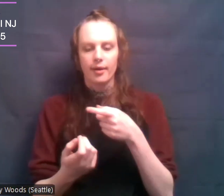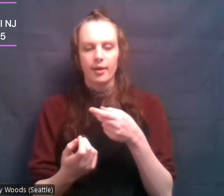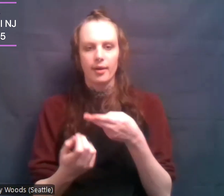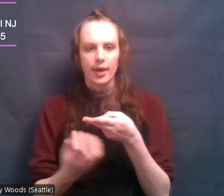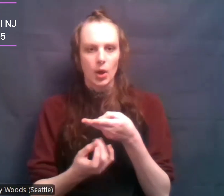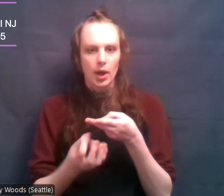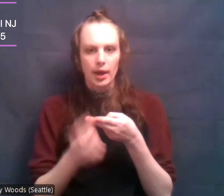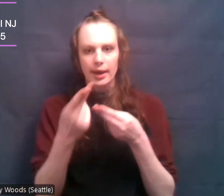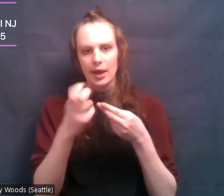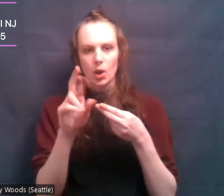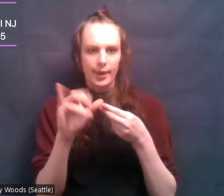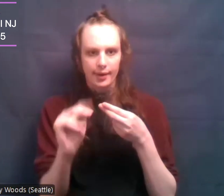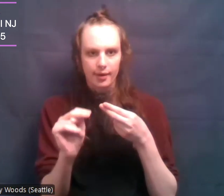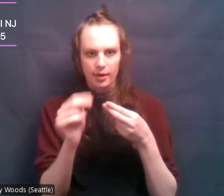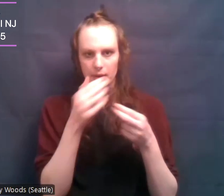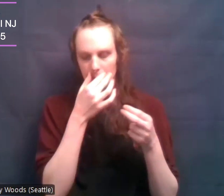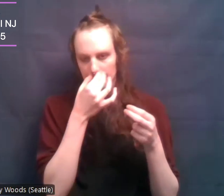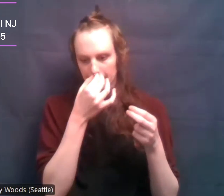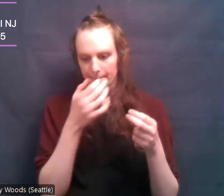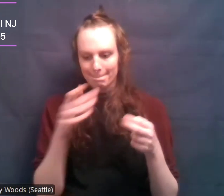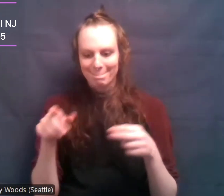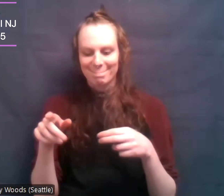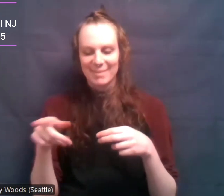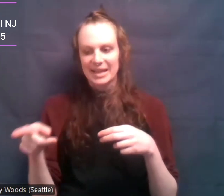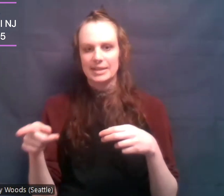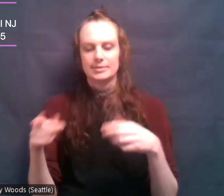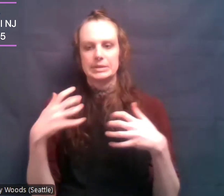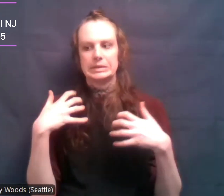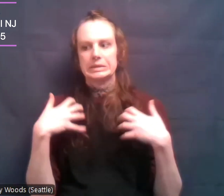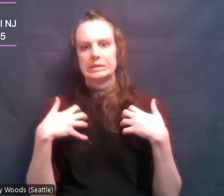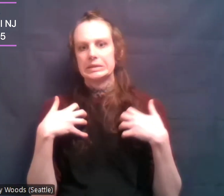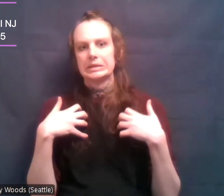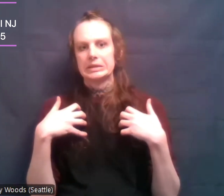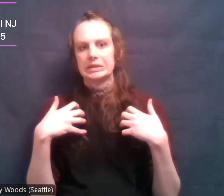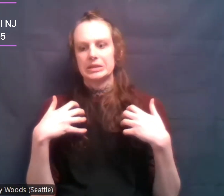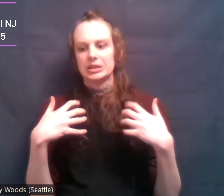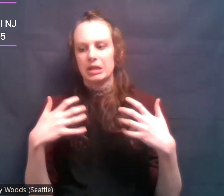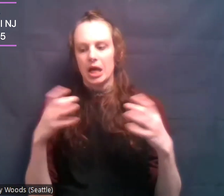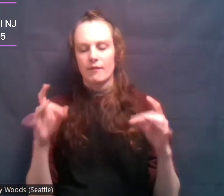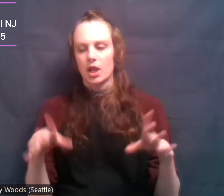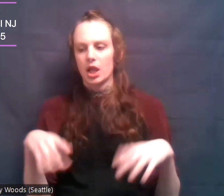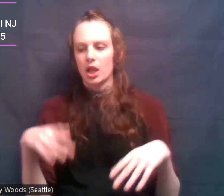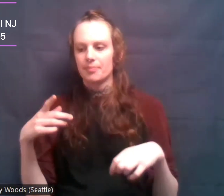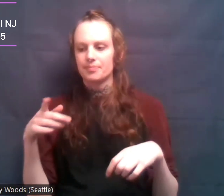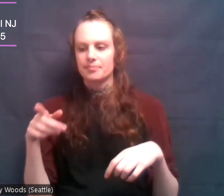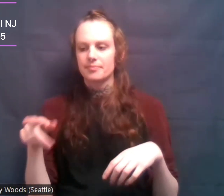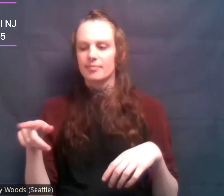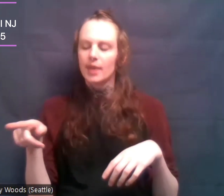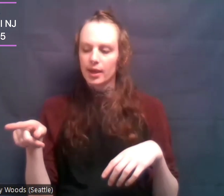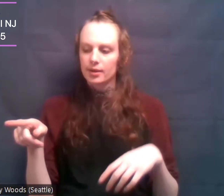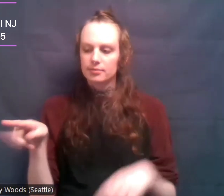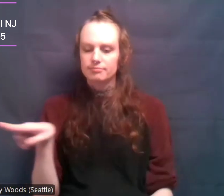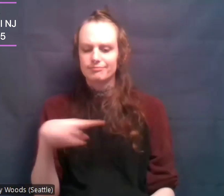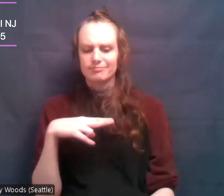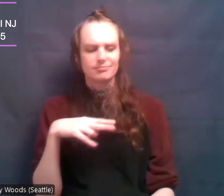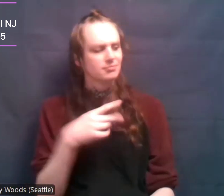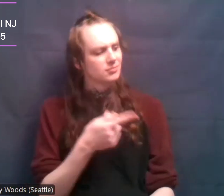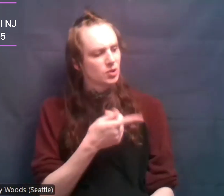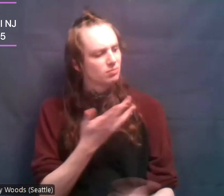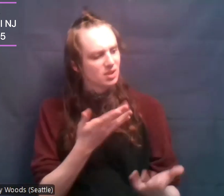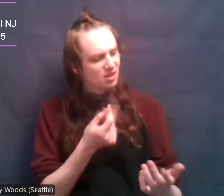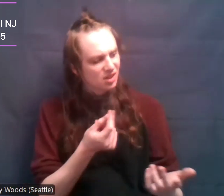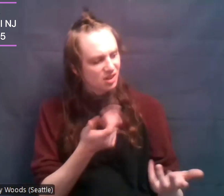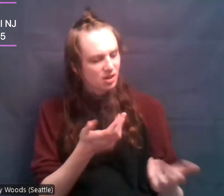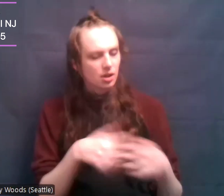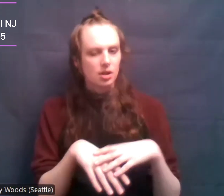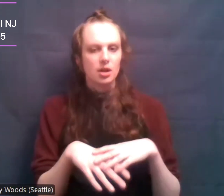here? And I was like, oh, I'll never be like that, and those nevers always turn out to be, bottoms for me.